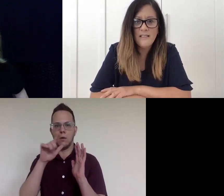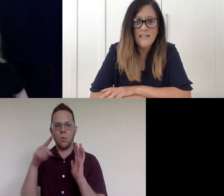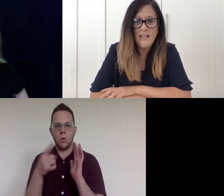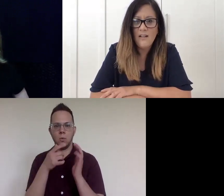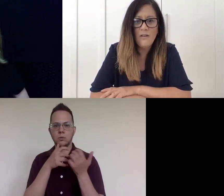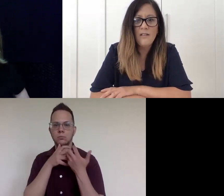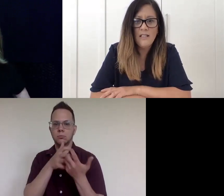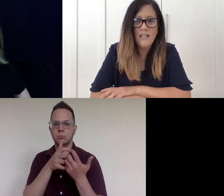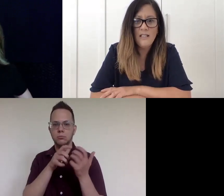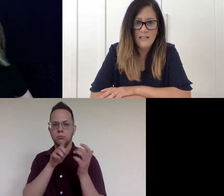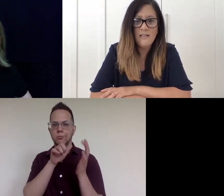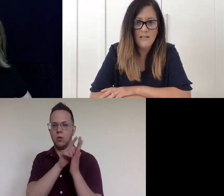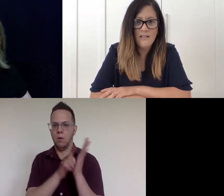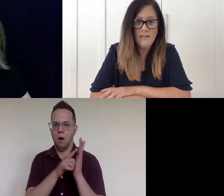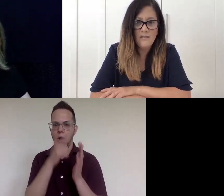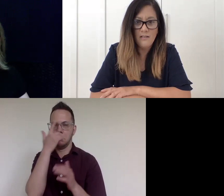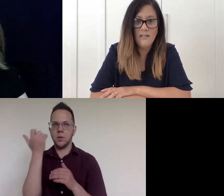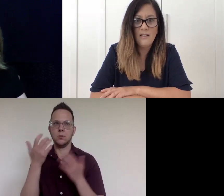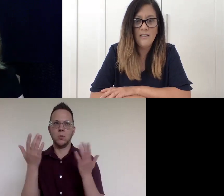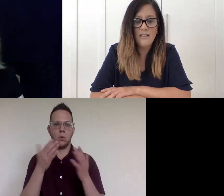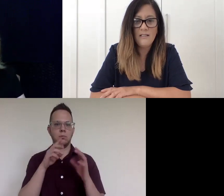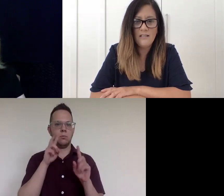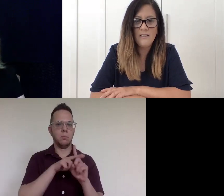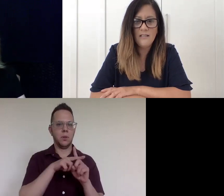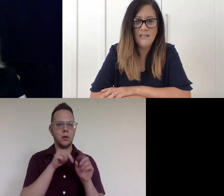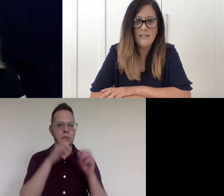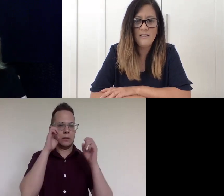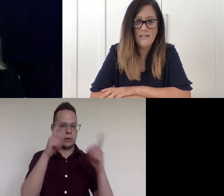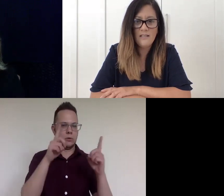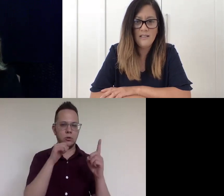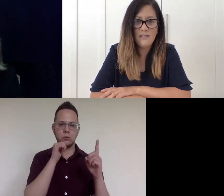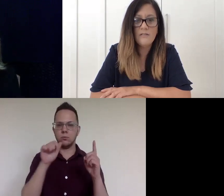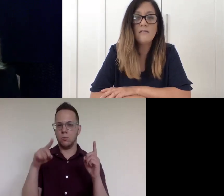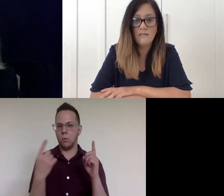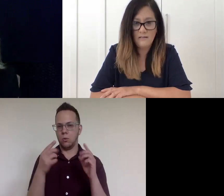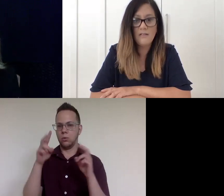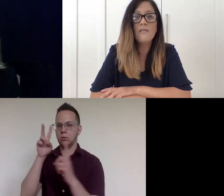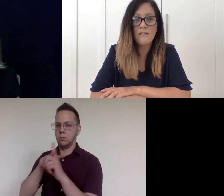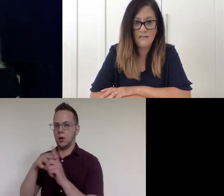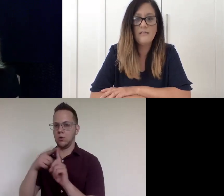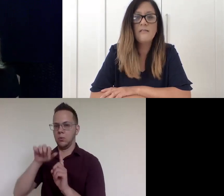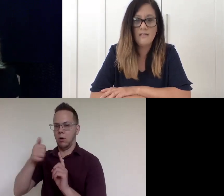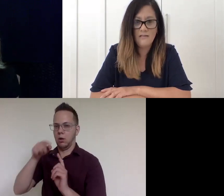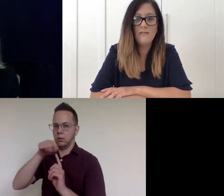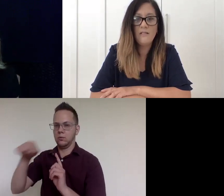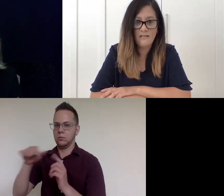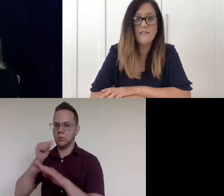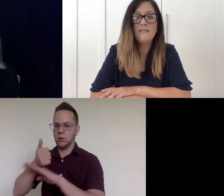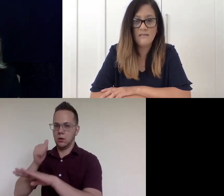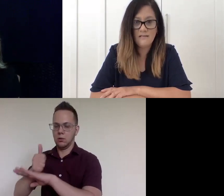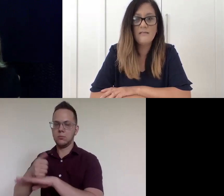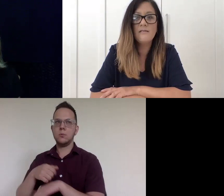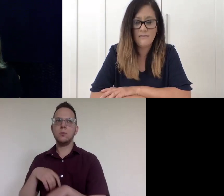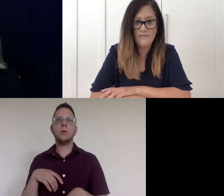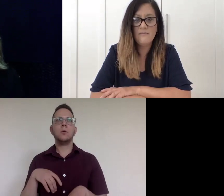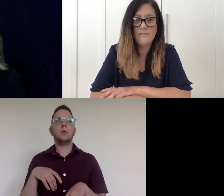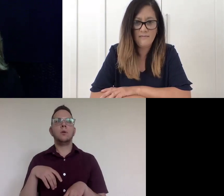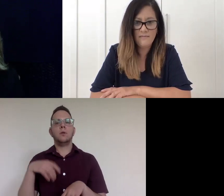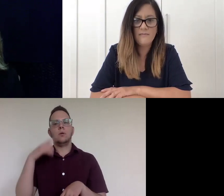Sure. So not only because it's legally appropriate for medical school, but other situations as